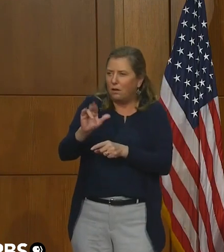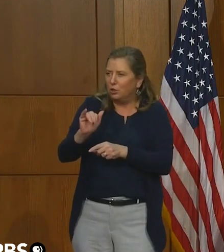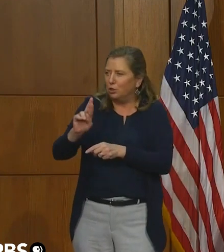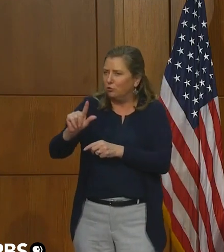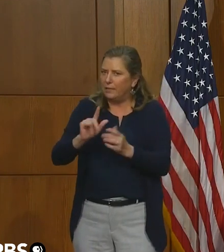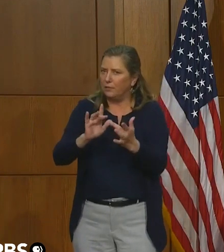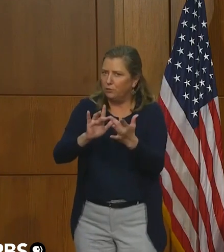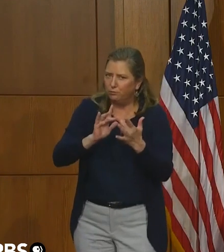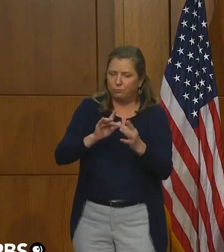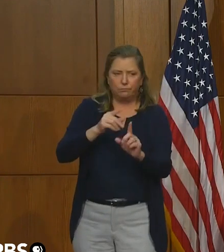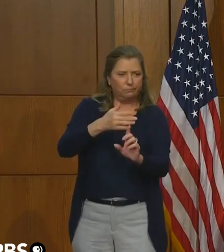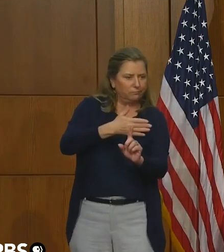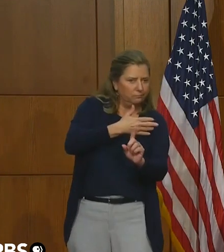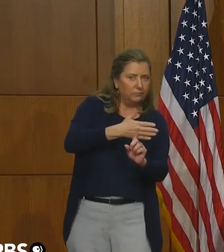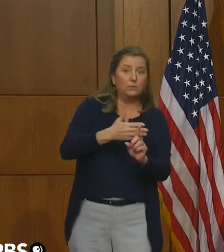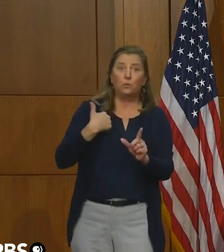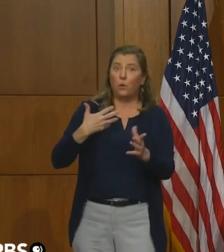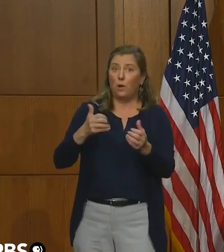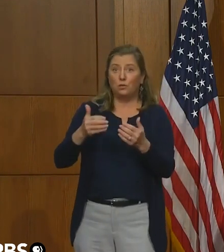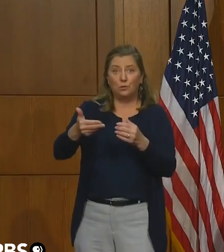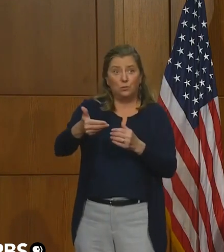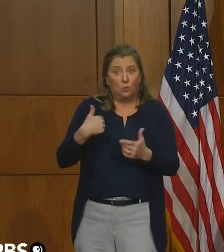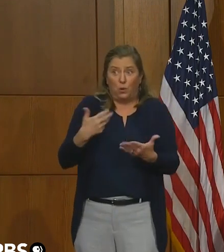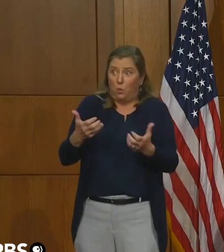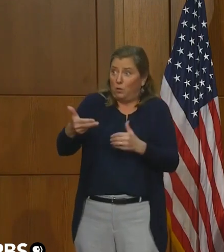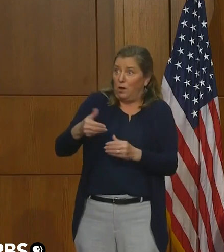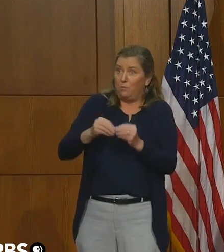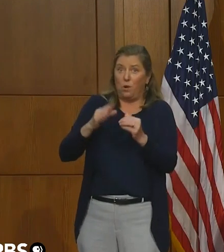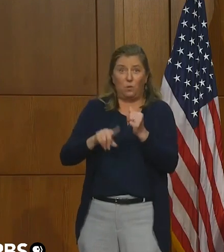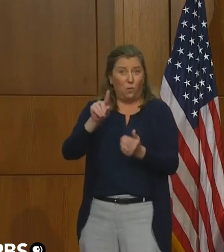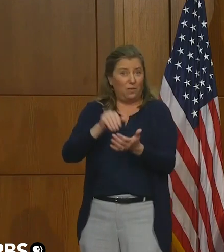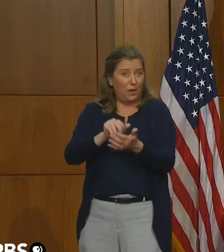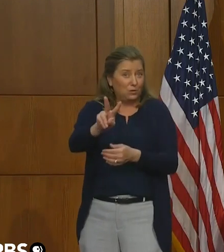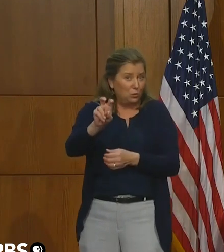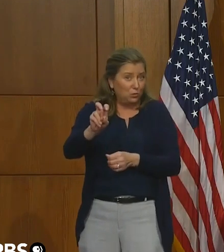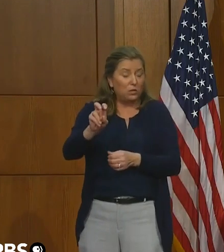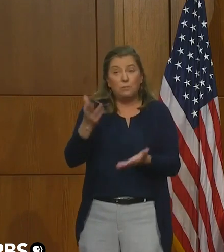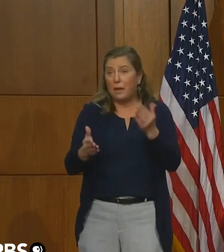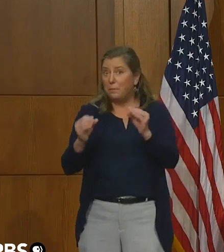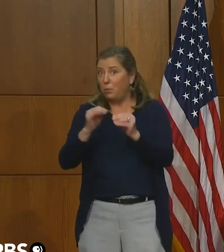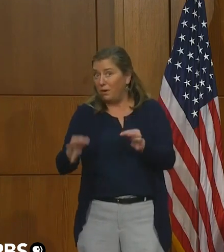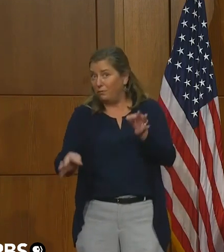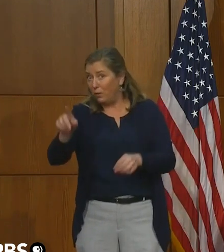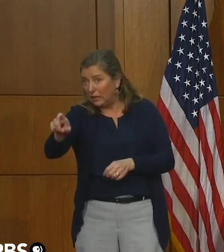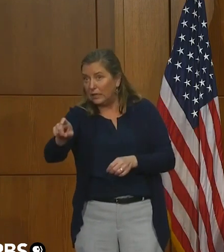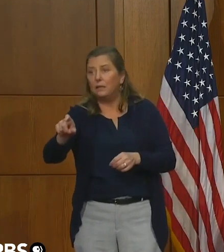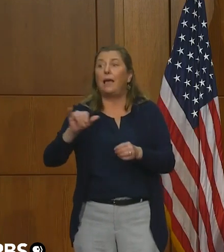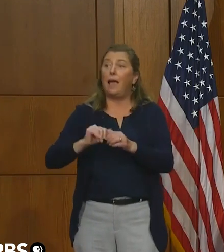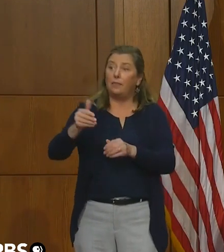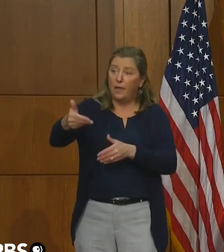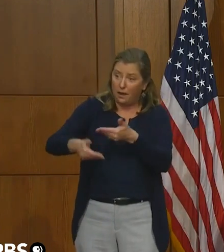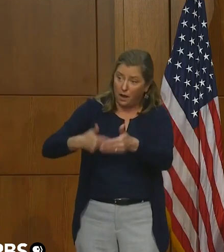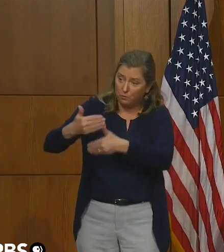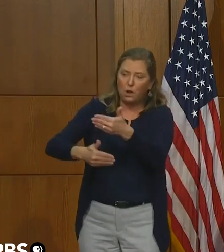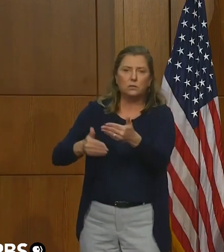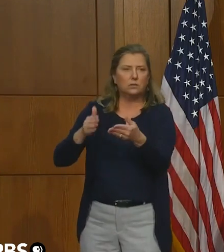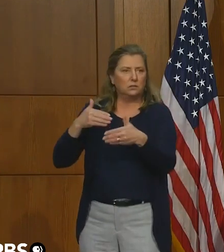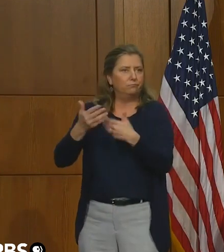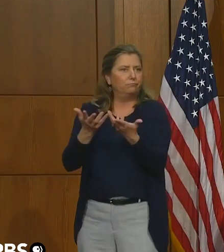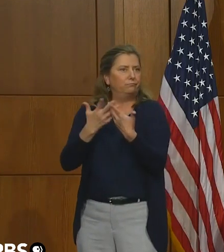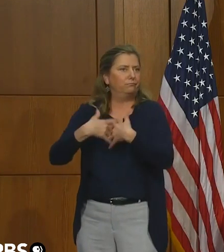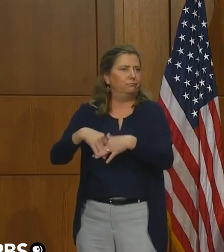this. We want to hire over 1,200 individuals and perhaps more if needed, and that process is moving forward nicely as